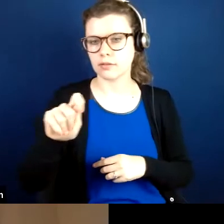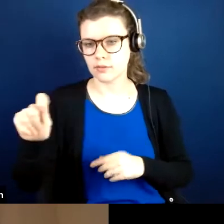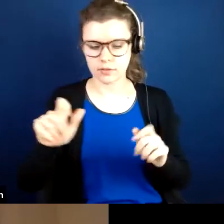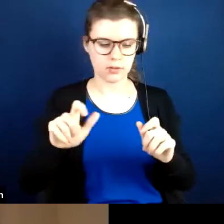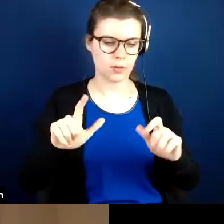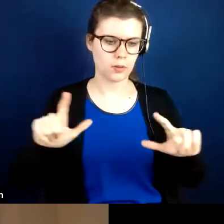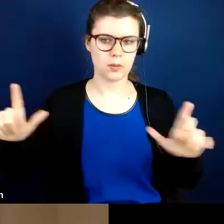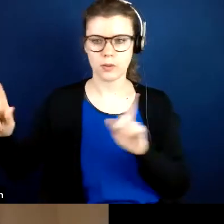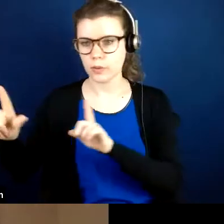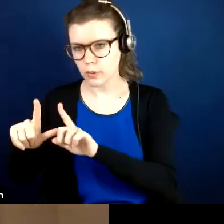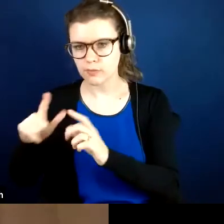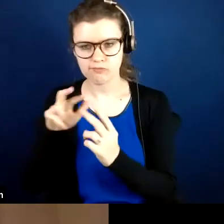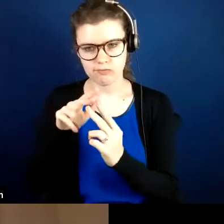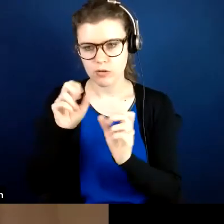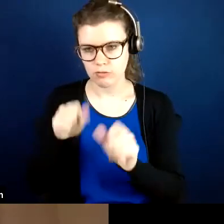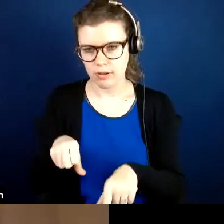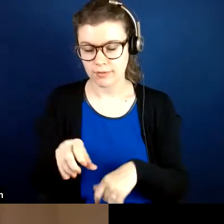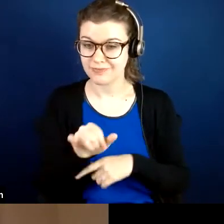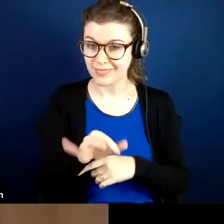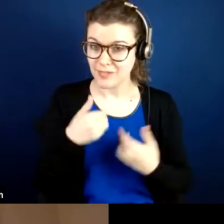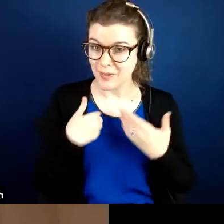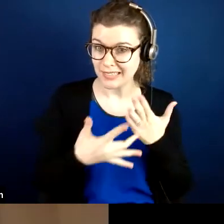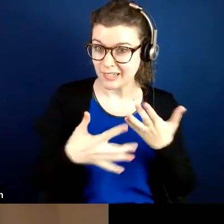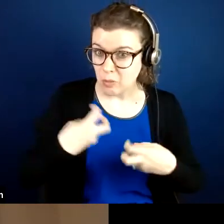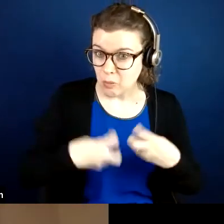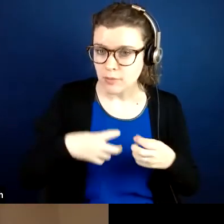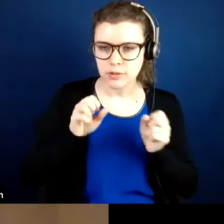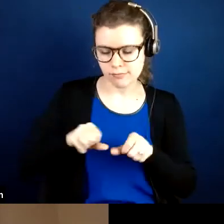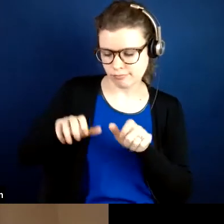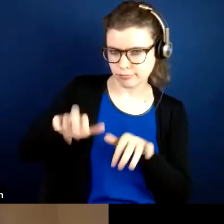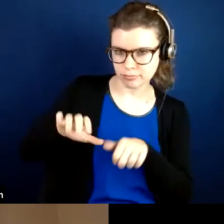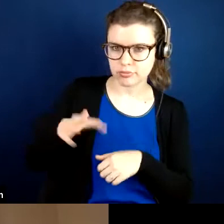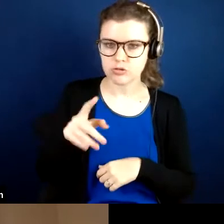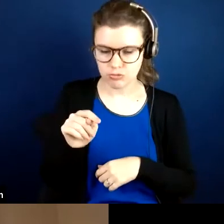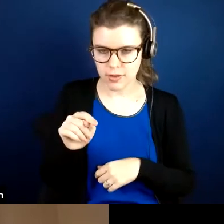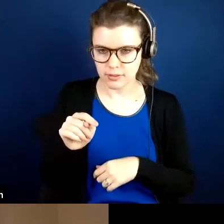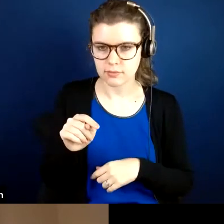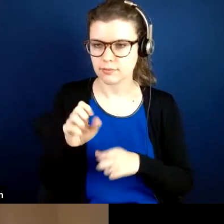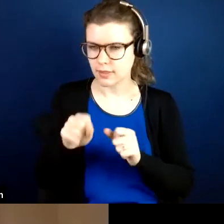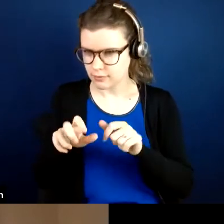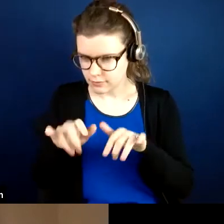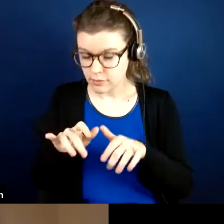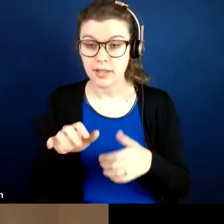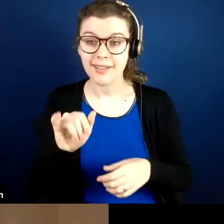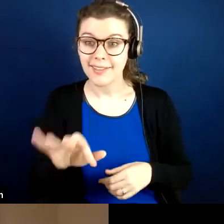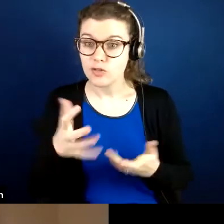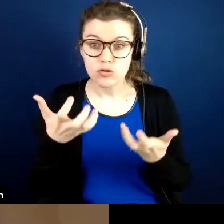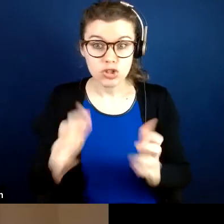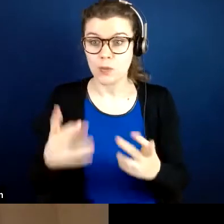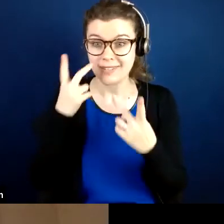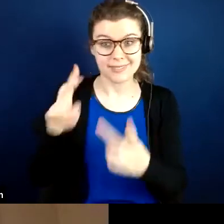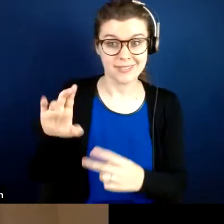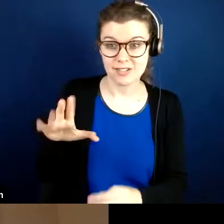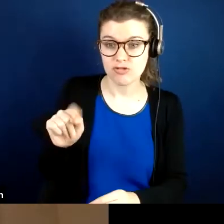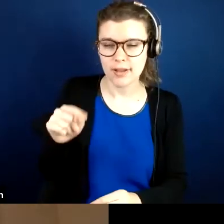can find the word bubble in the same menu bar. If you would like to turn the chat feature off, if you are using